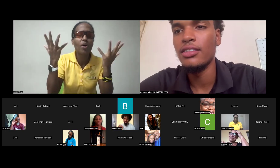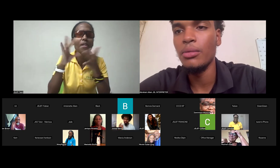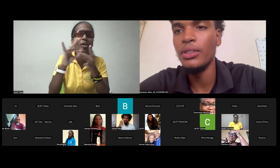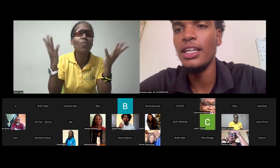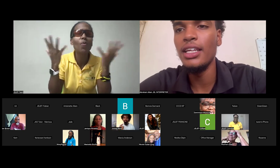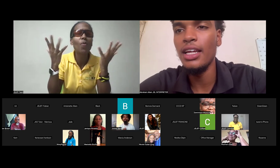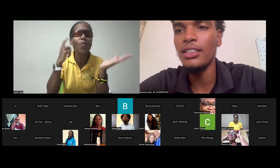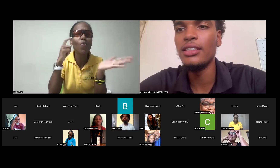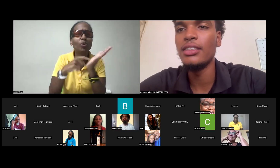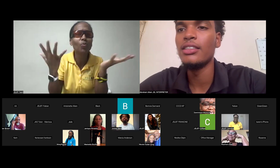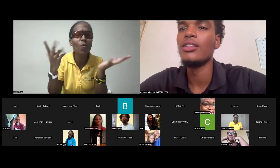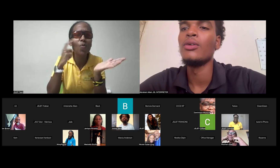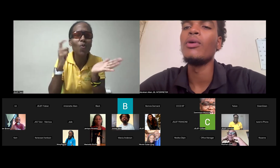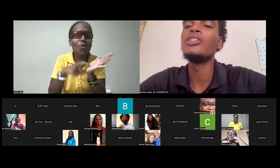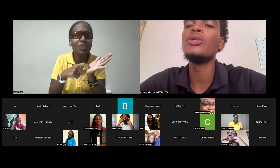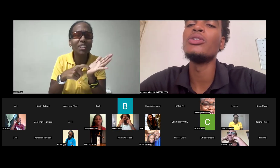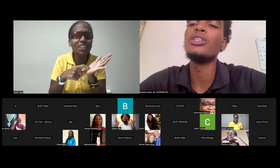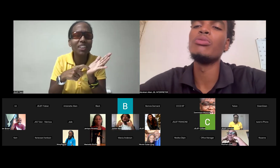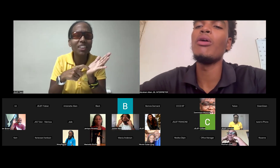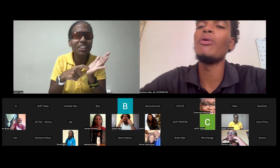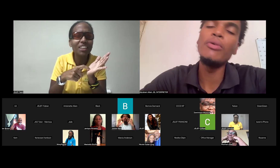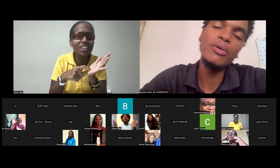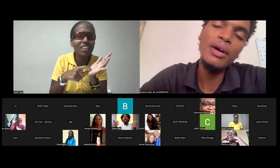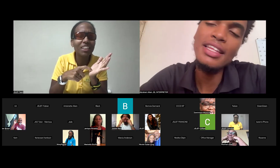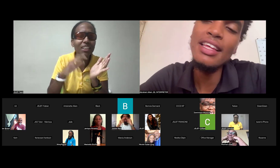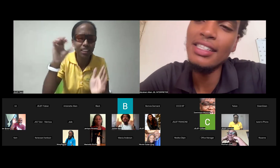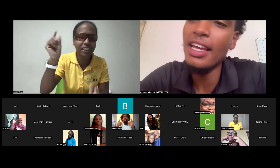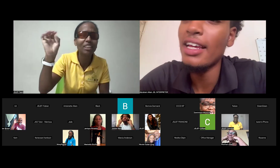someone said yes. What you notice? What did they say?